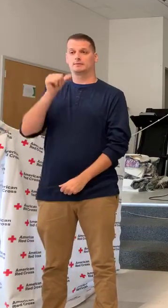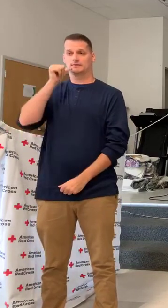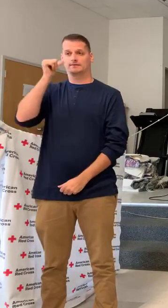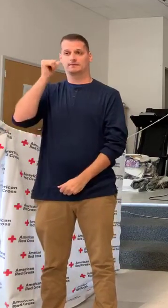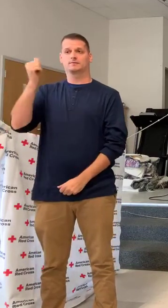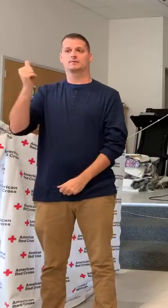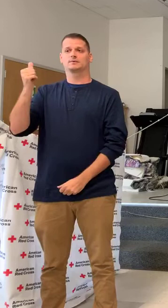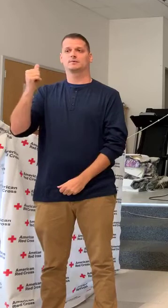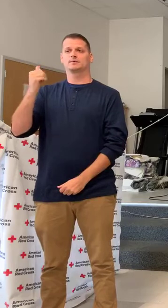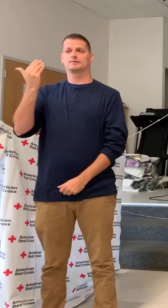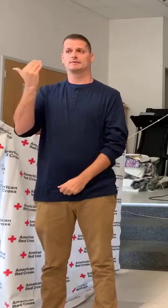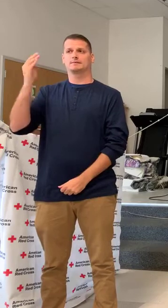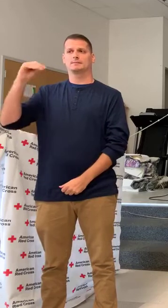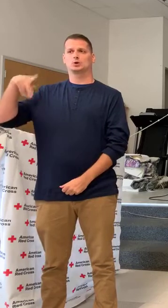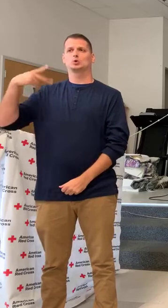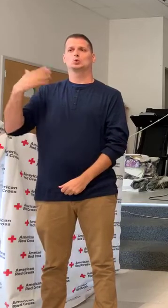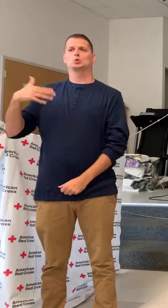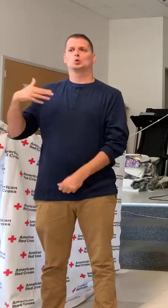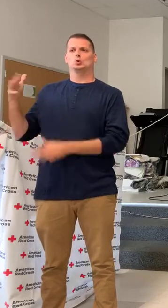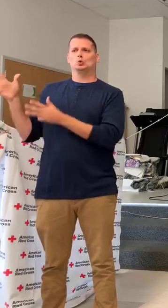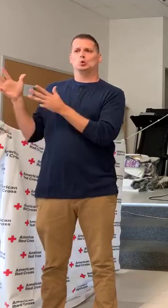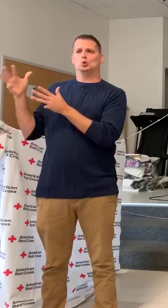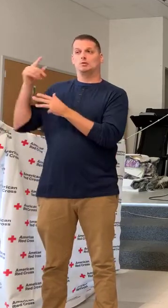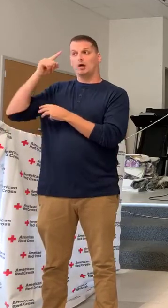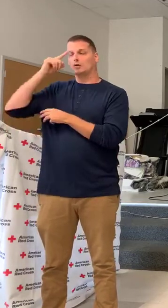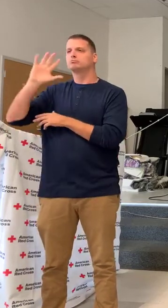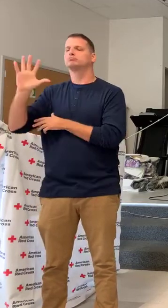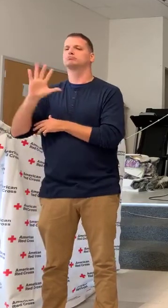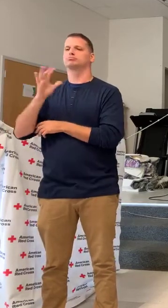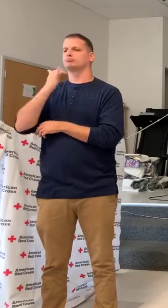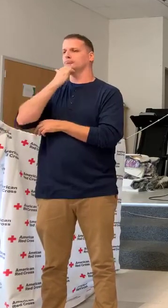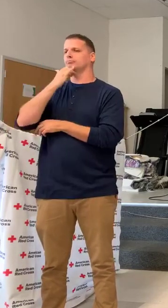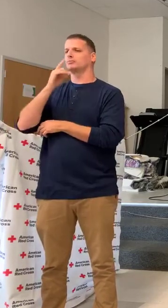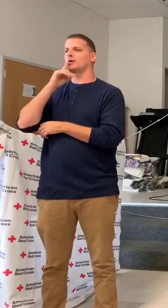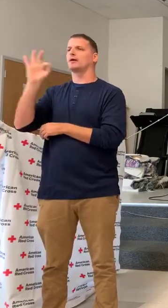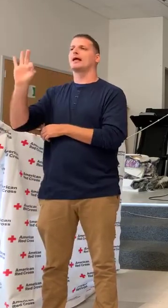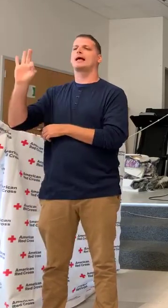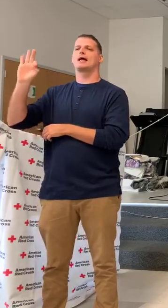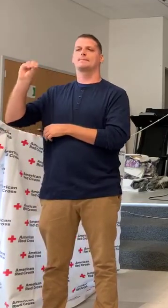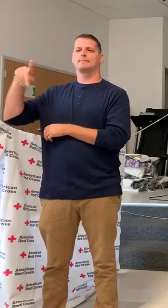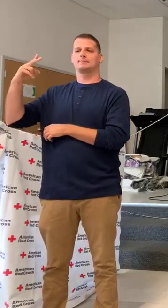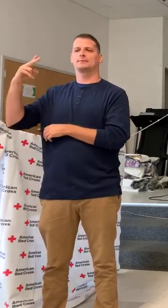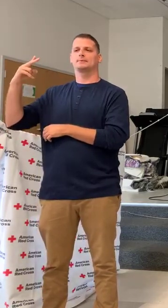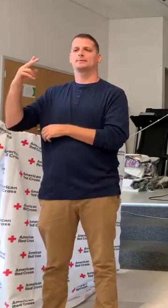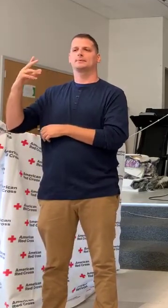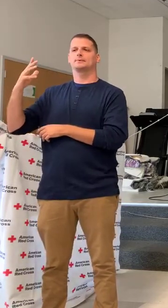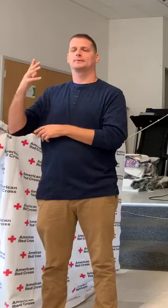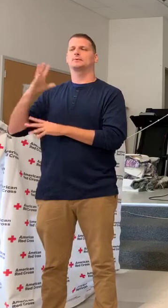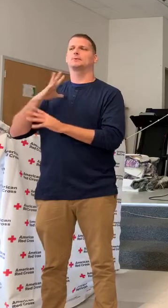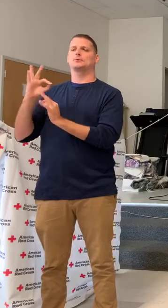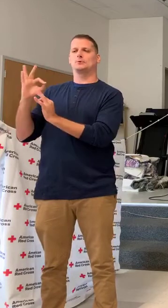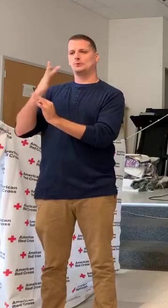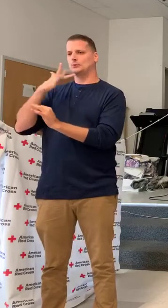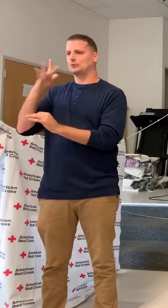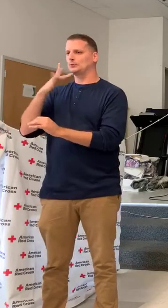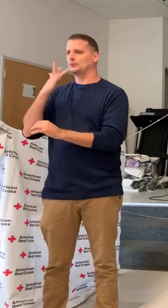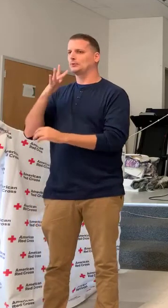miles per hour. We had those winds early on in the morning. We could see them on the profiler up here. They were up above us. However,